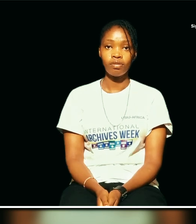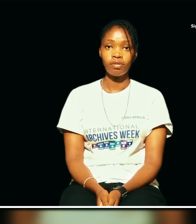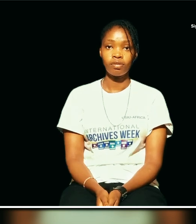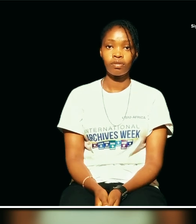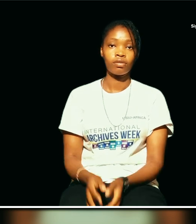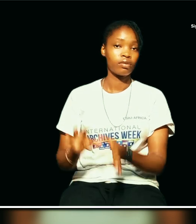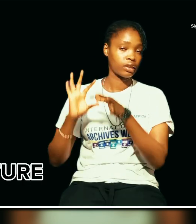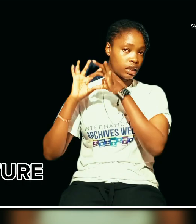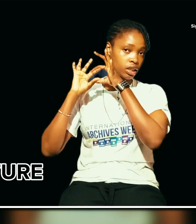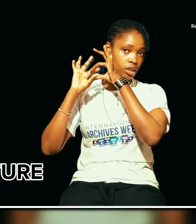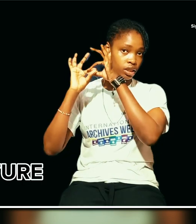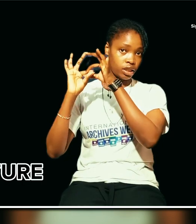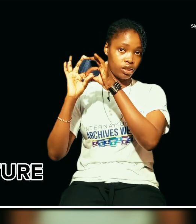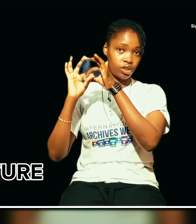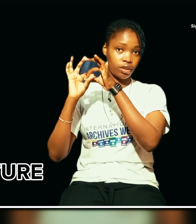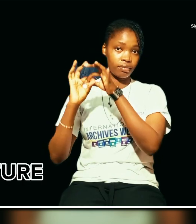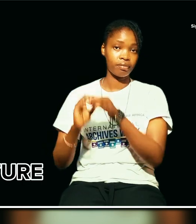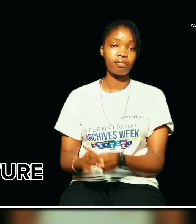culture,